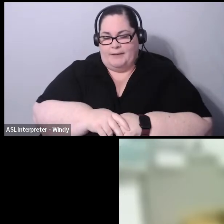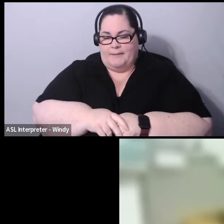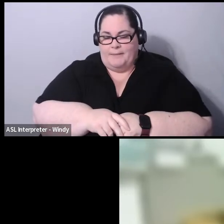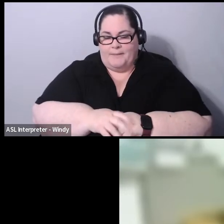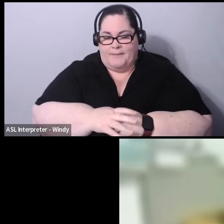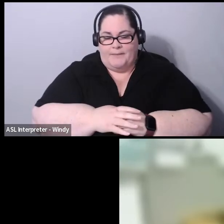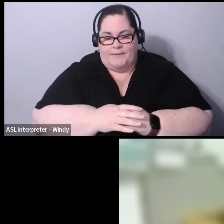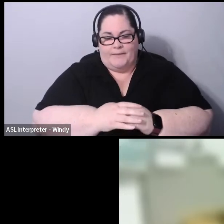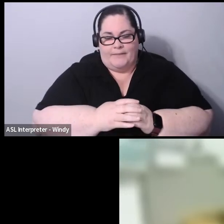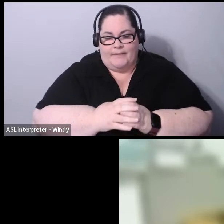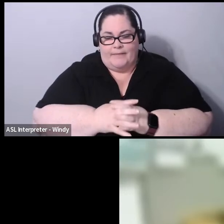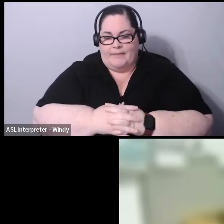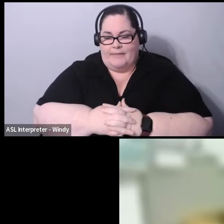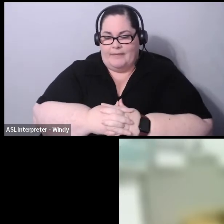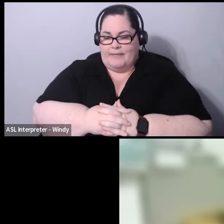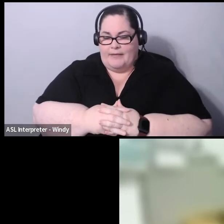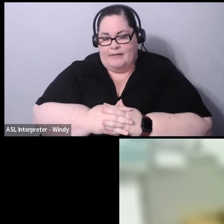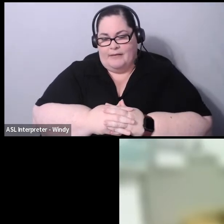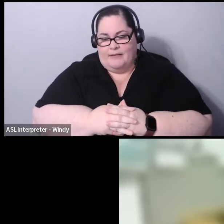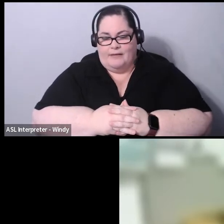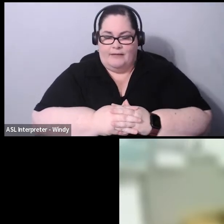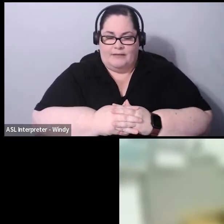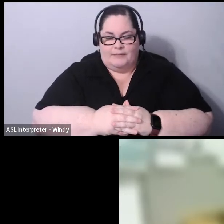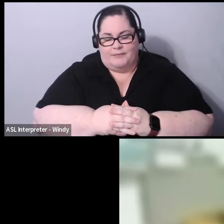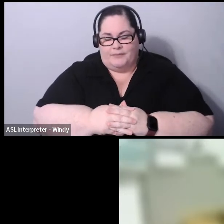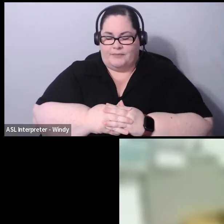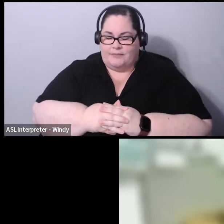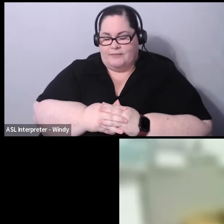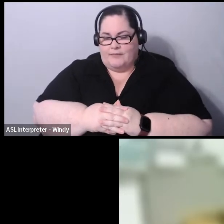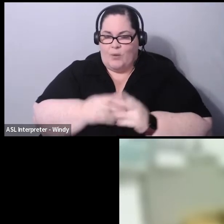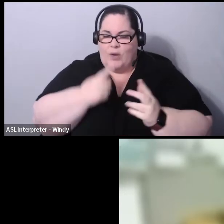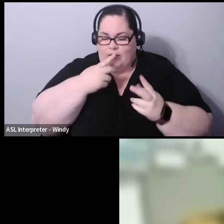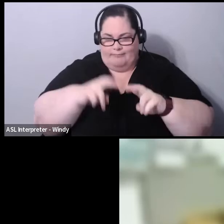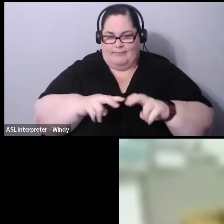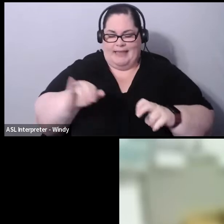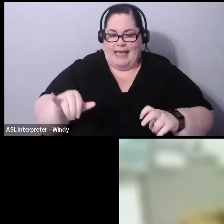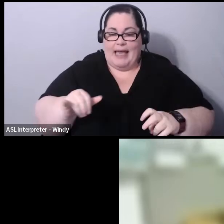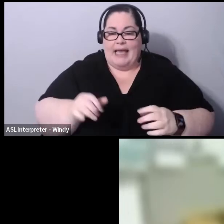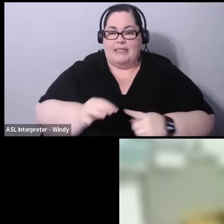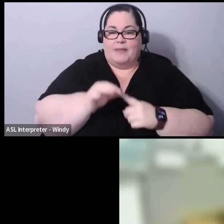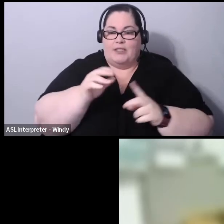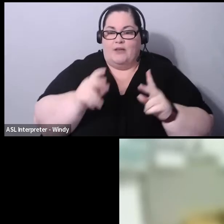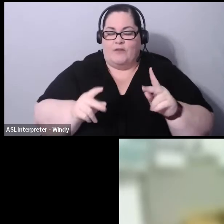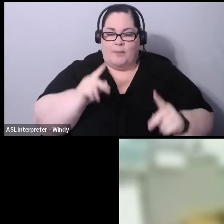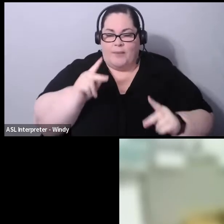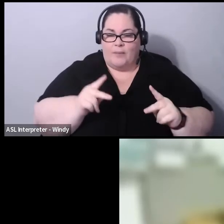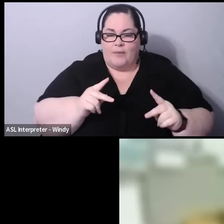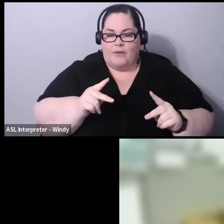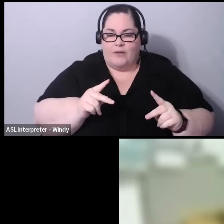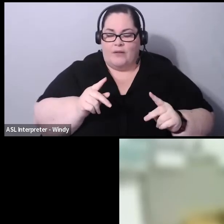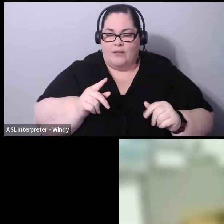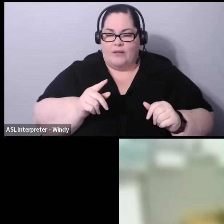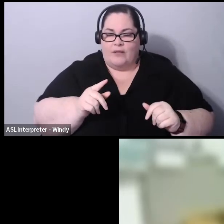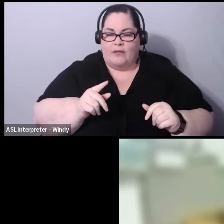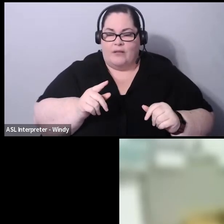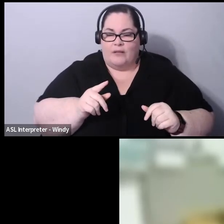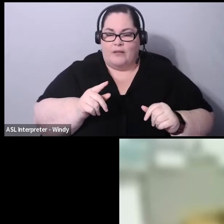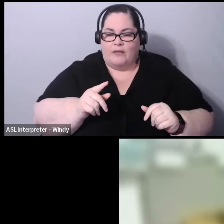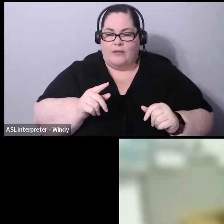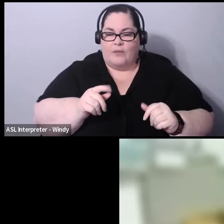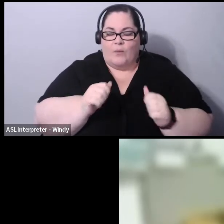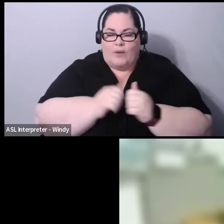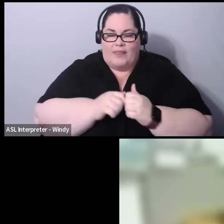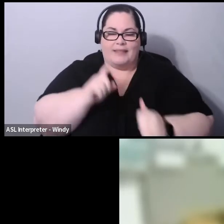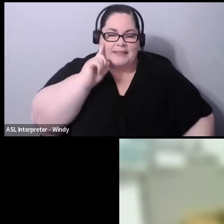looking at that, especially for caregivers who are gifted with the deaf and hard of hearing. That is a niche